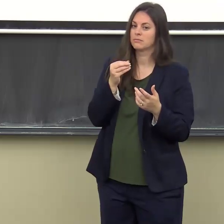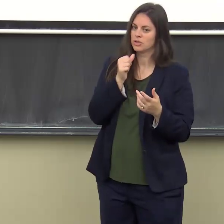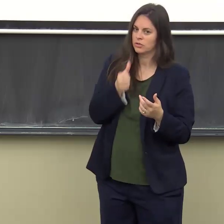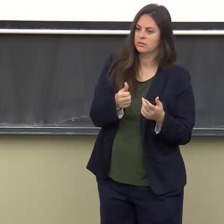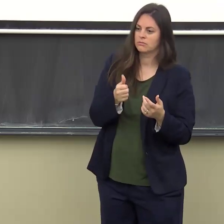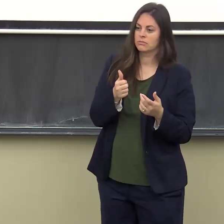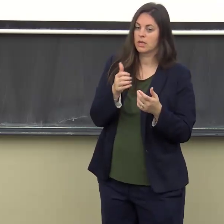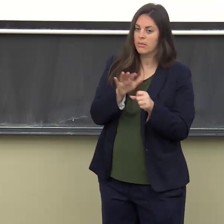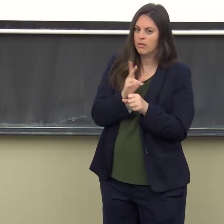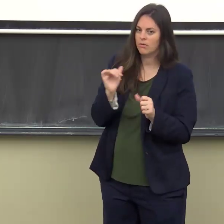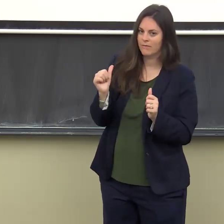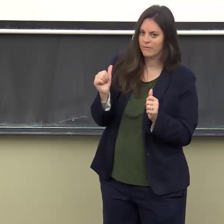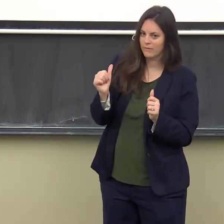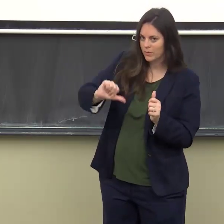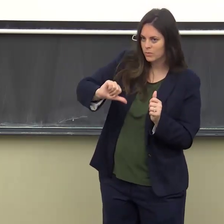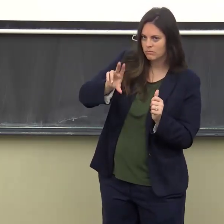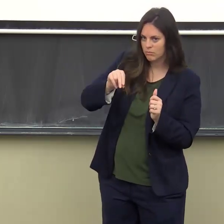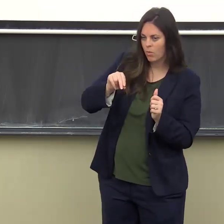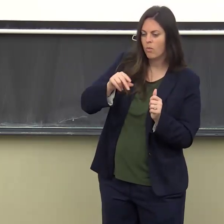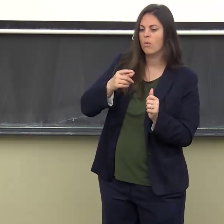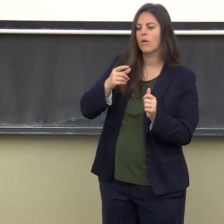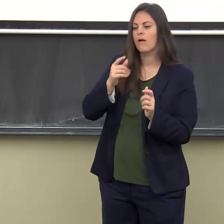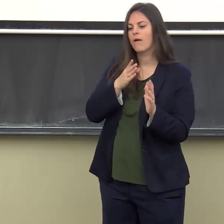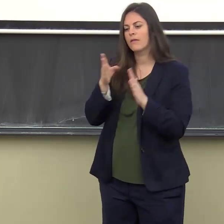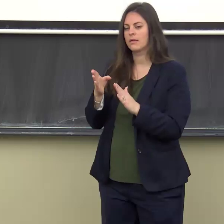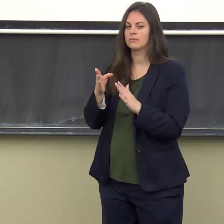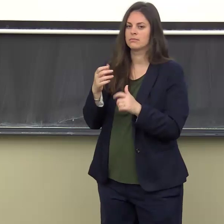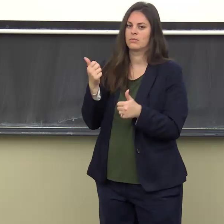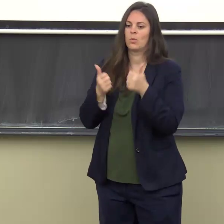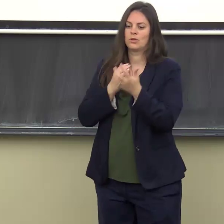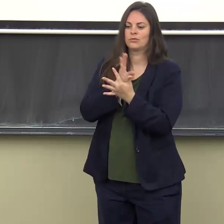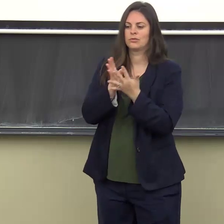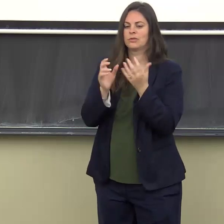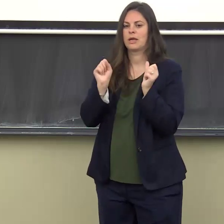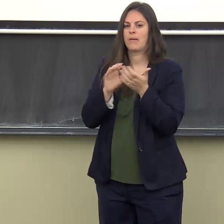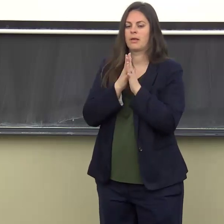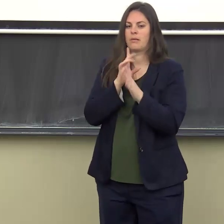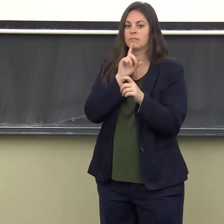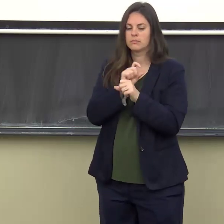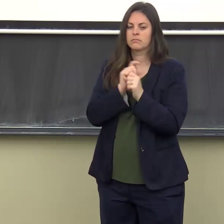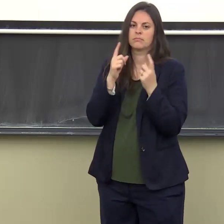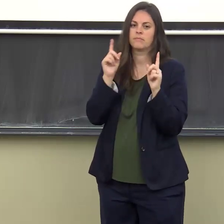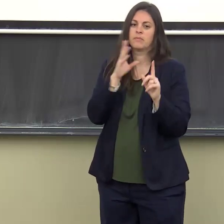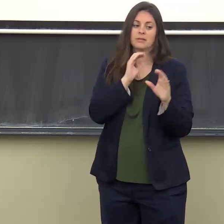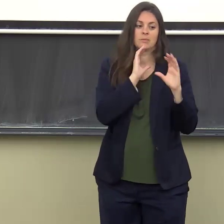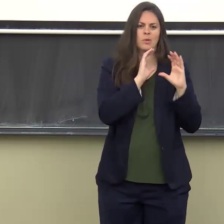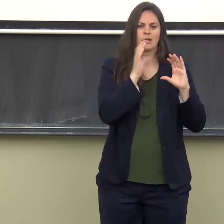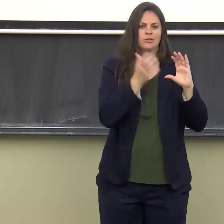we have to be pragmatic on how good it's ever going to be. Because I do think communication is a bit of a disaster show without AI.